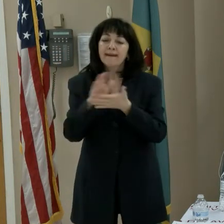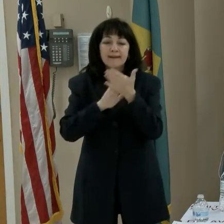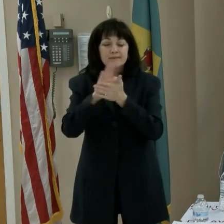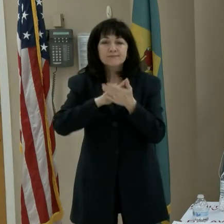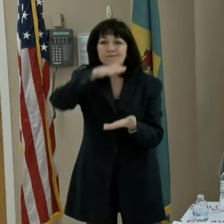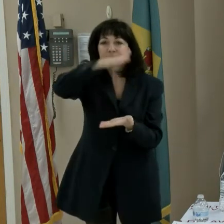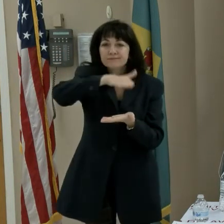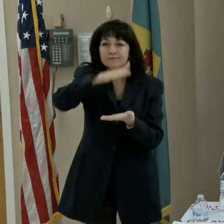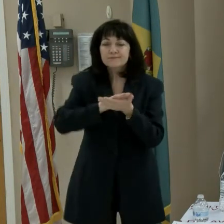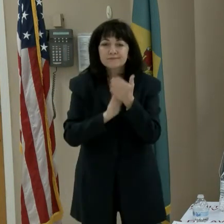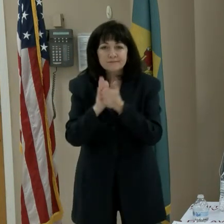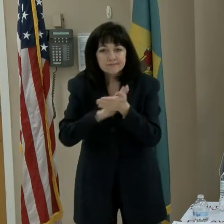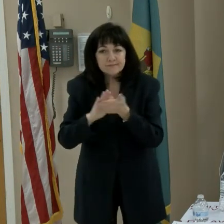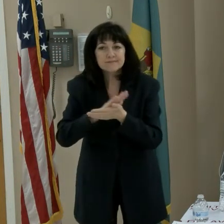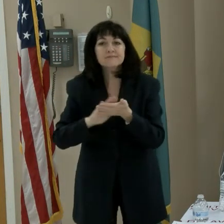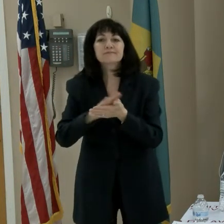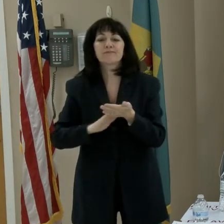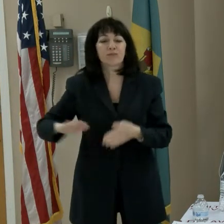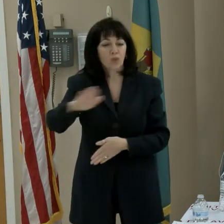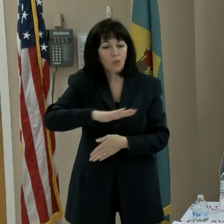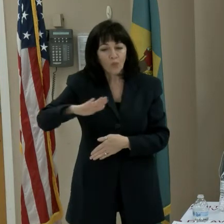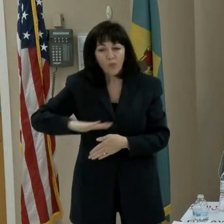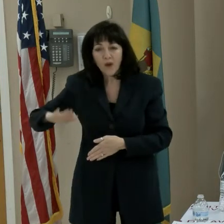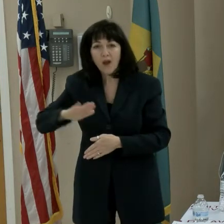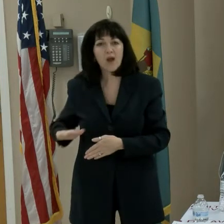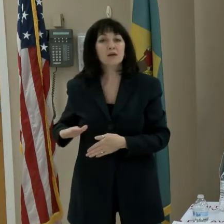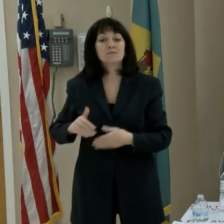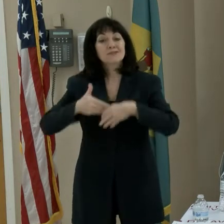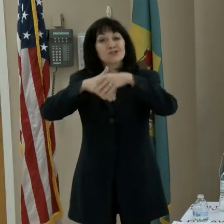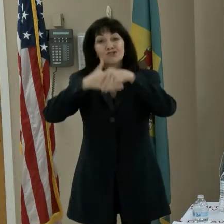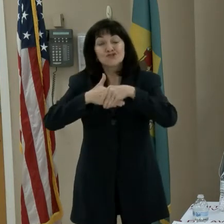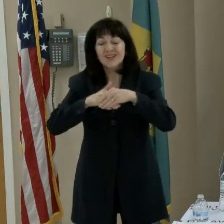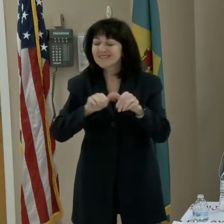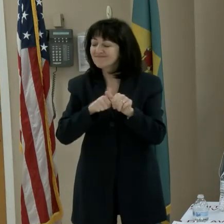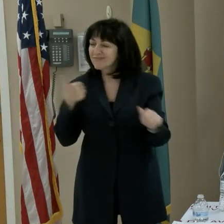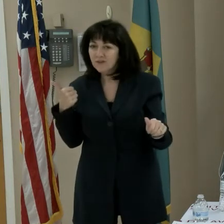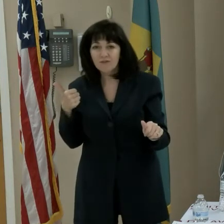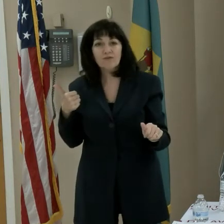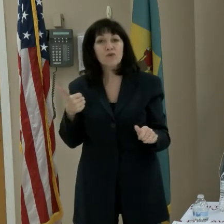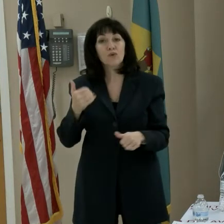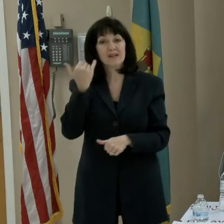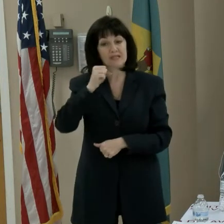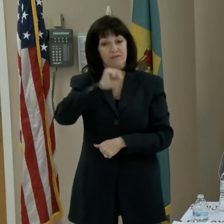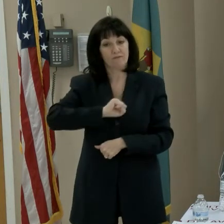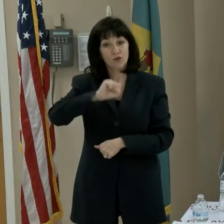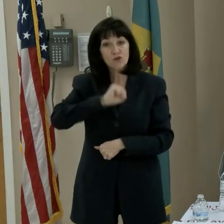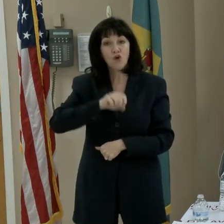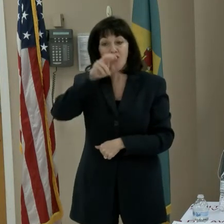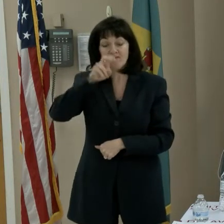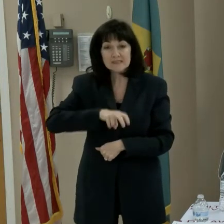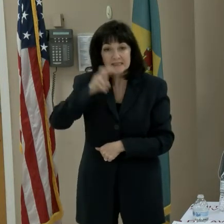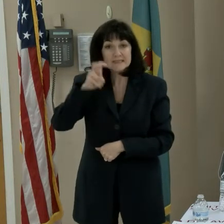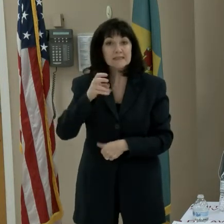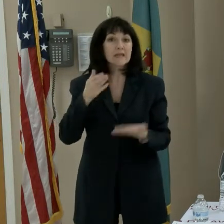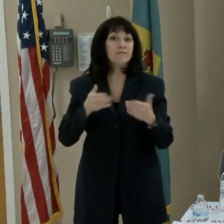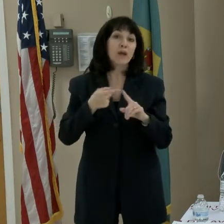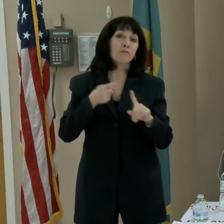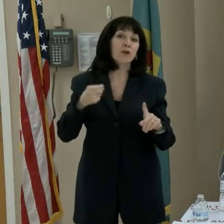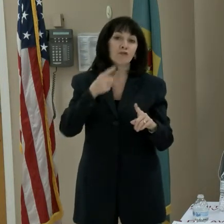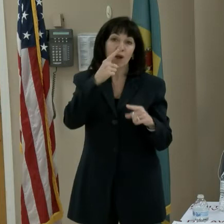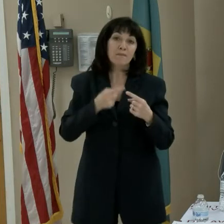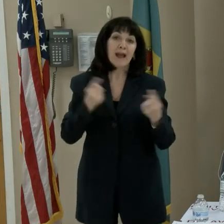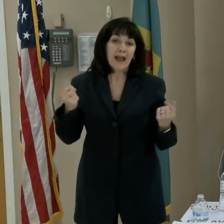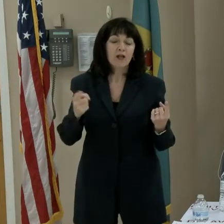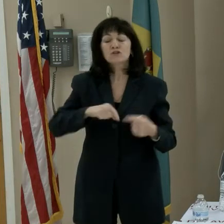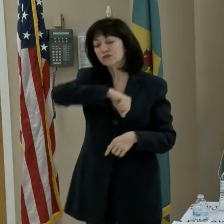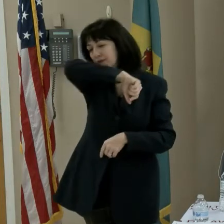avoid shaking hands. And certainly if you have to cover a cough, sneeze, or any of those other things due to seasonal allergies, make sure that you're washing